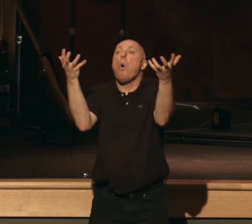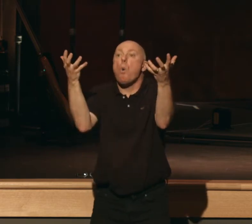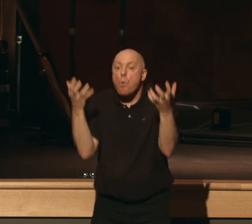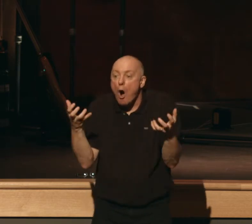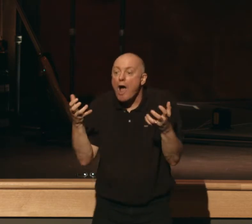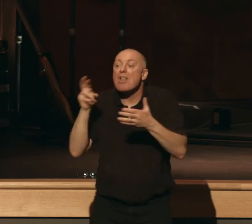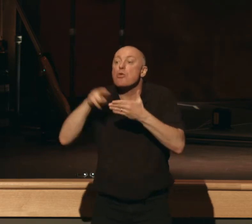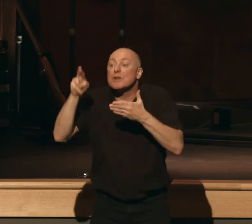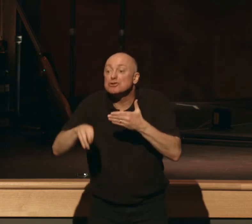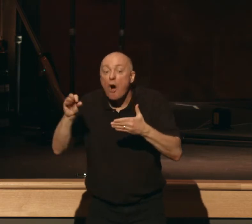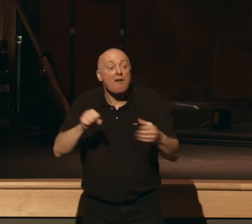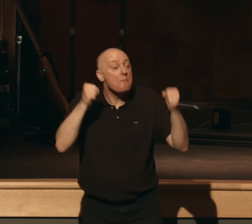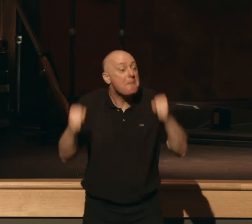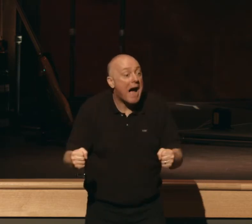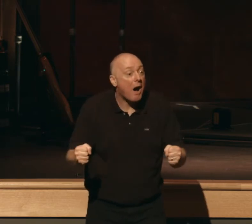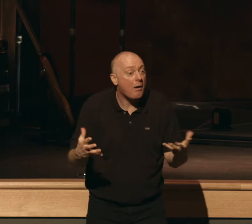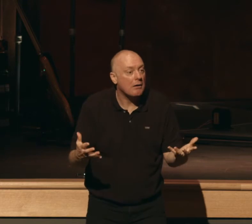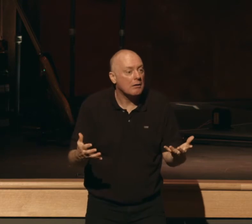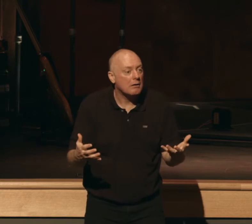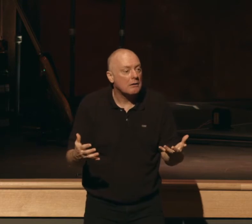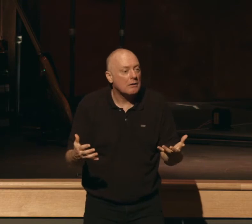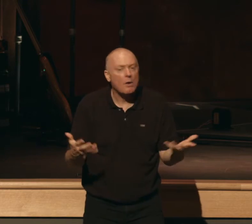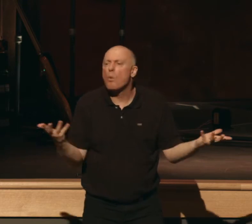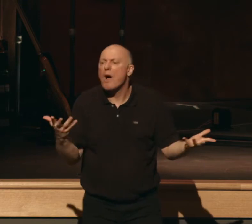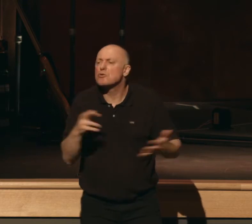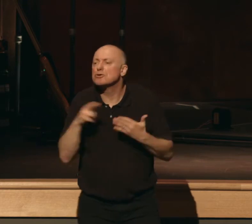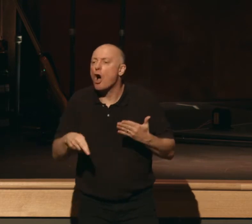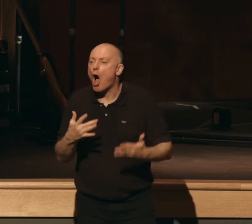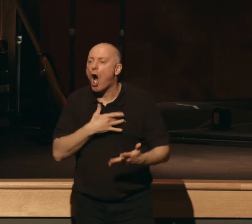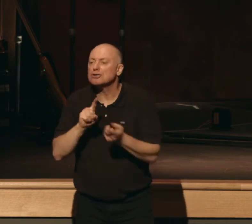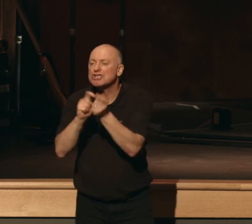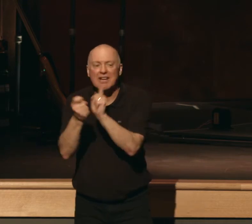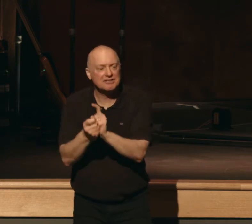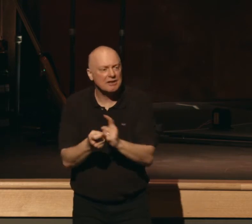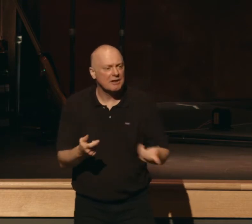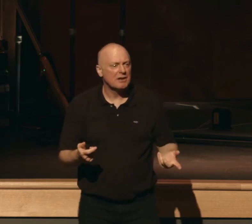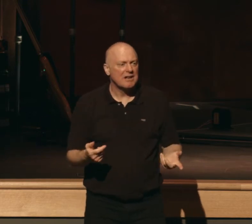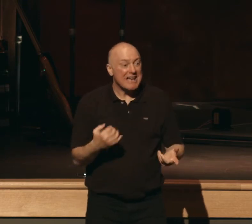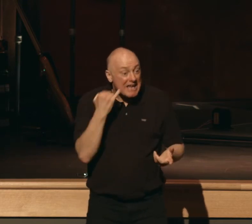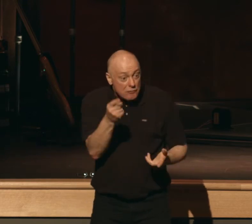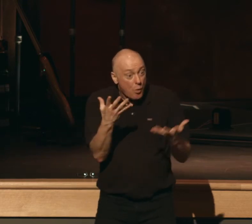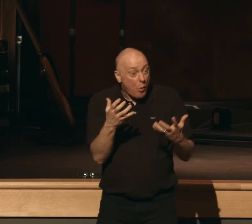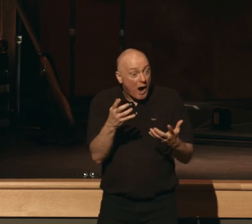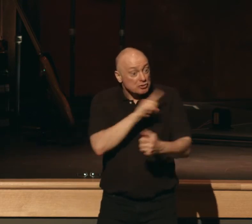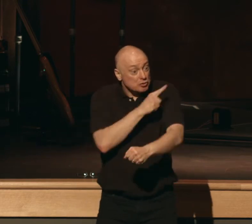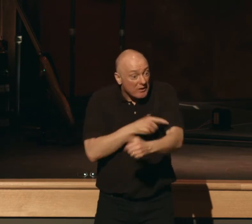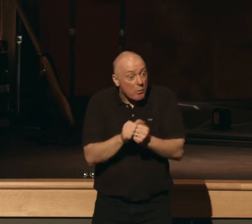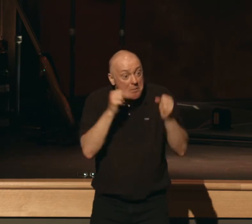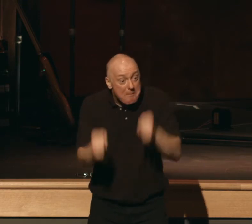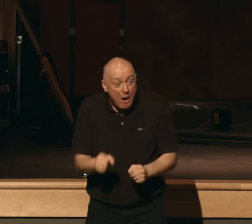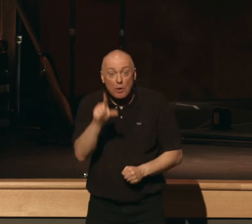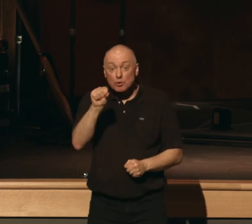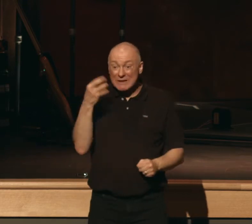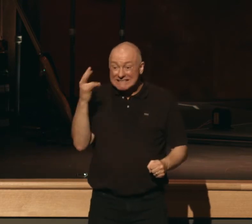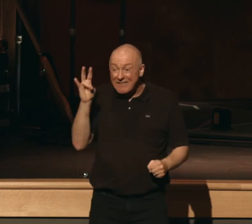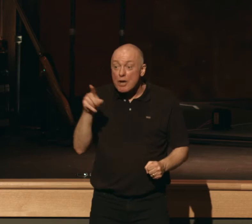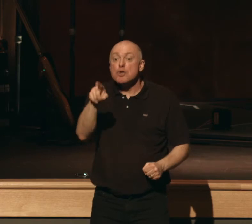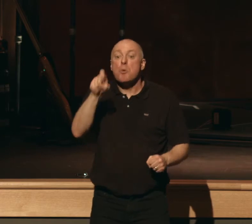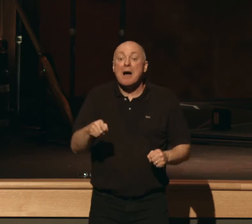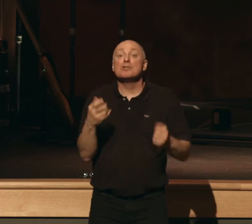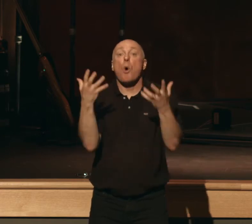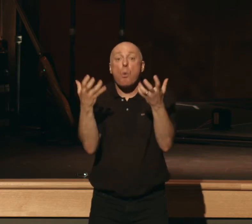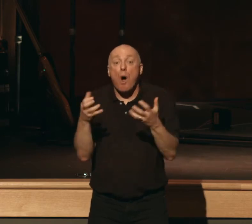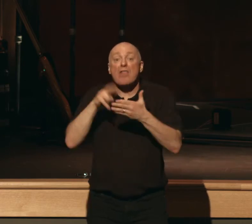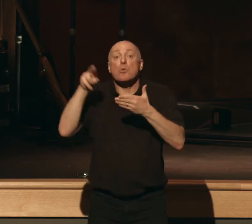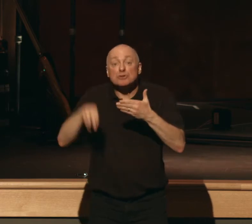the result of power, a heart change. If we want to be strengthened with power in 2017, we must want